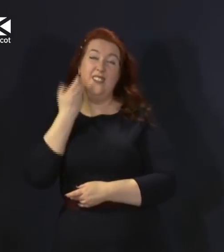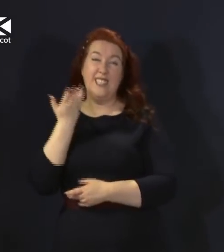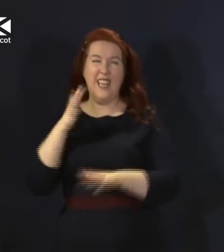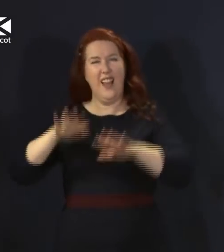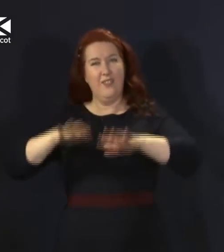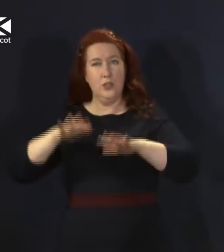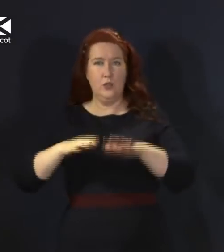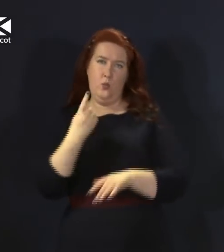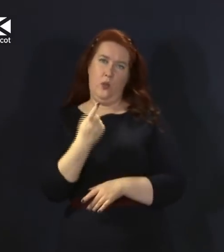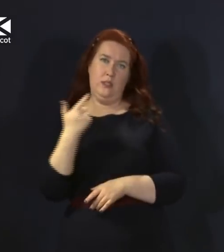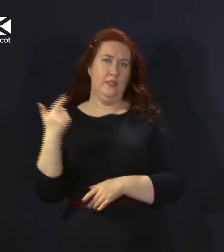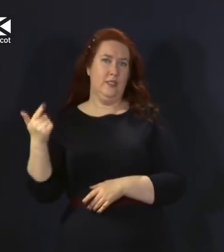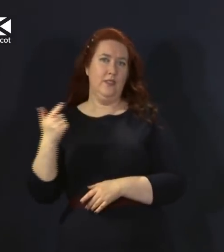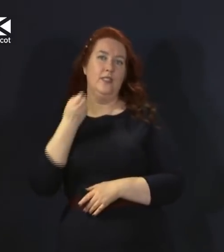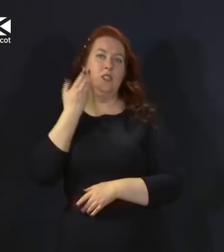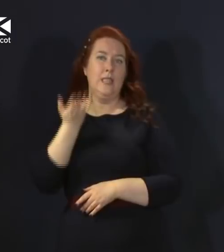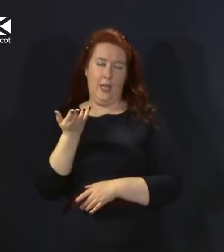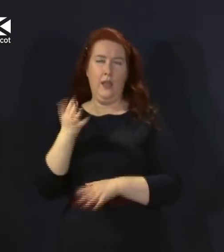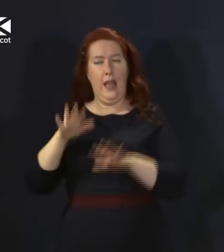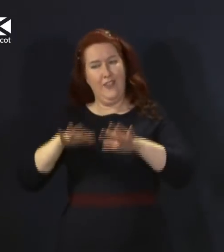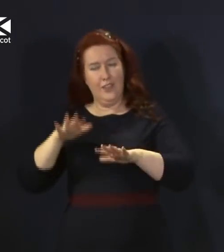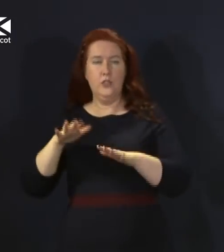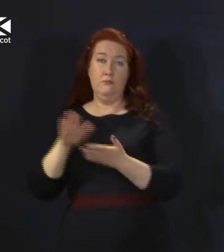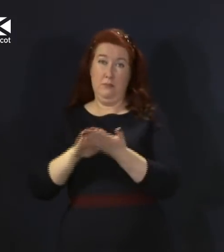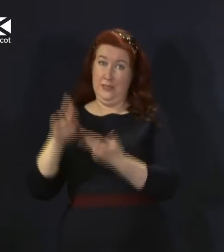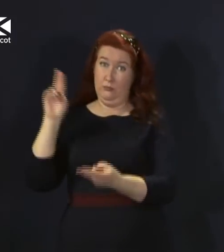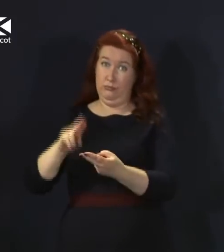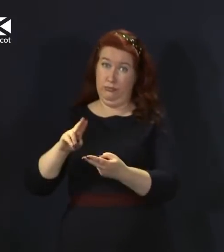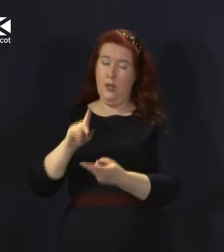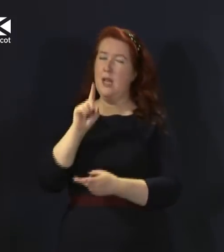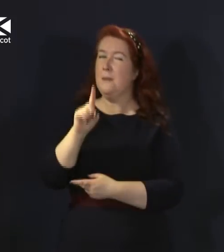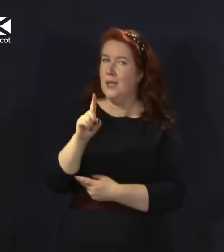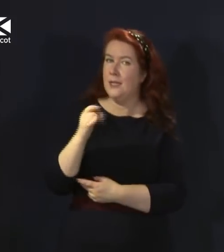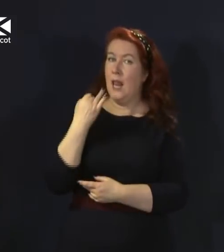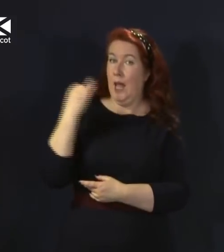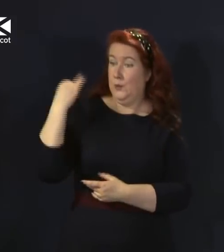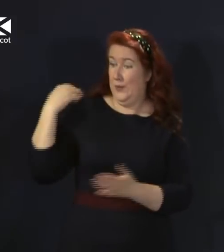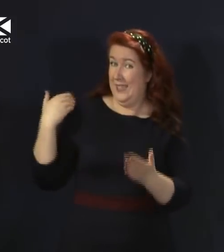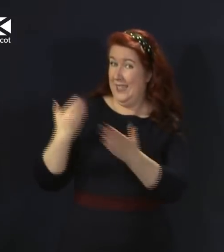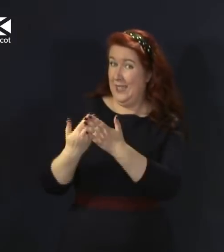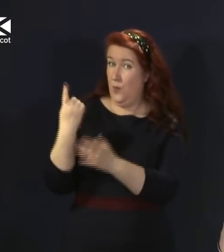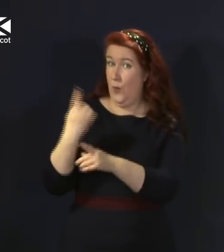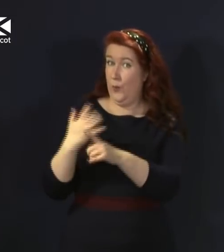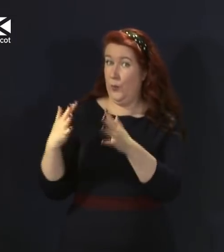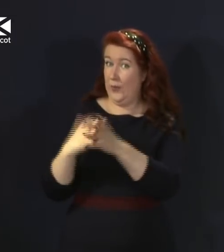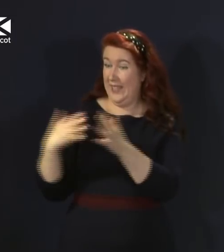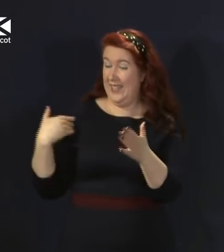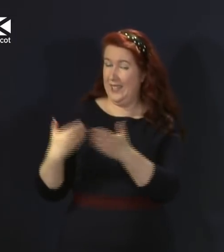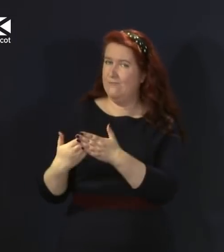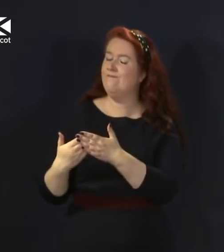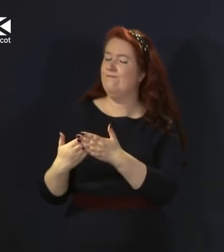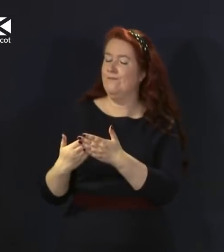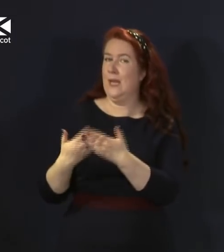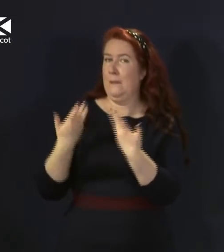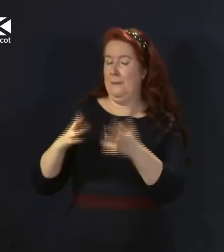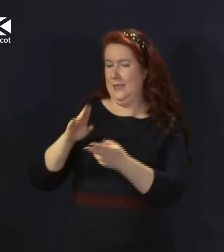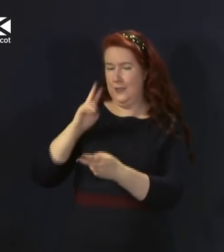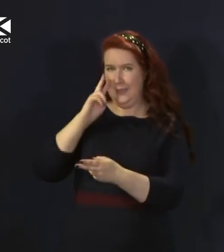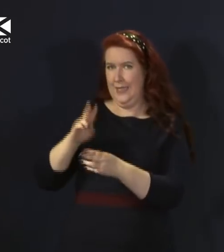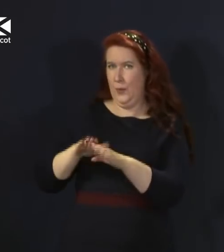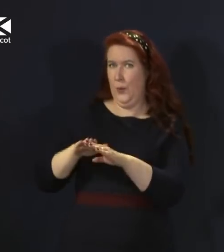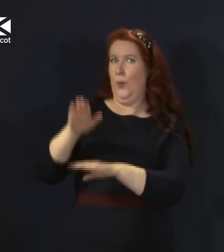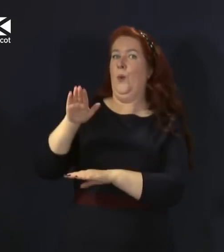on average now. That said, in the last week, we have seen a very slight increase in